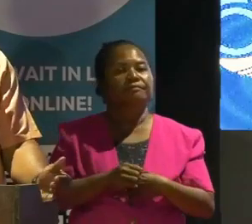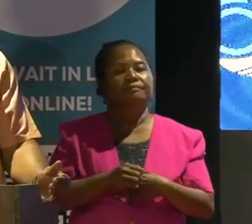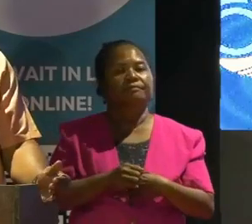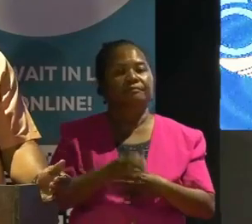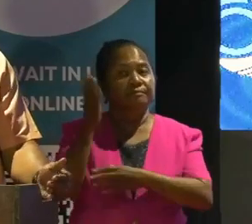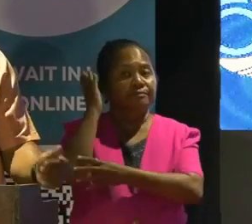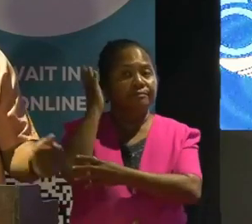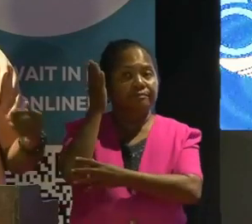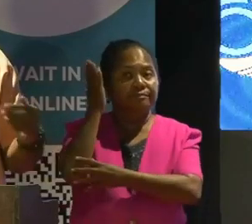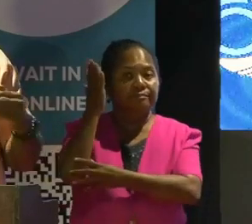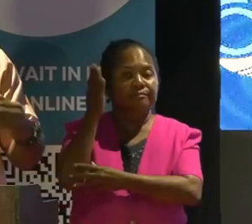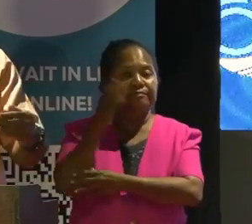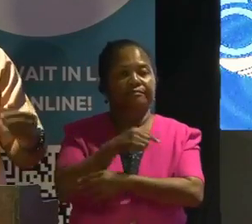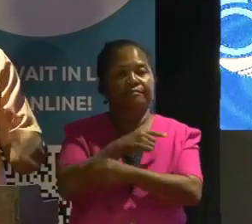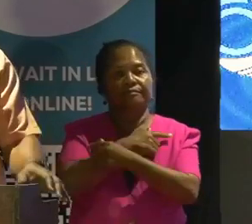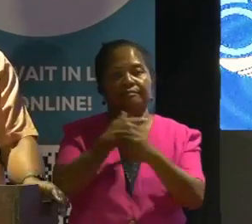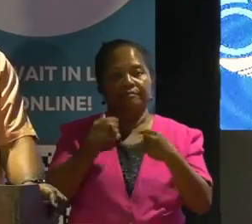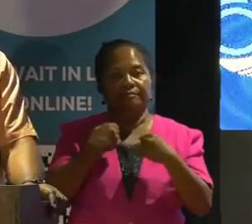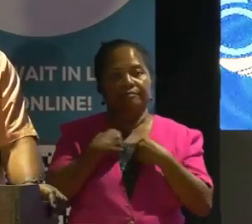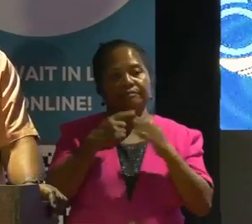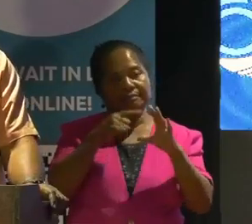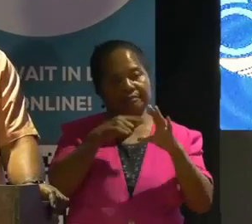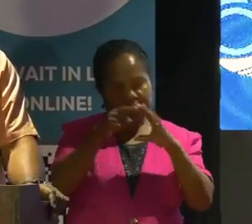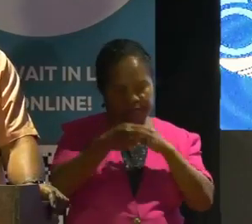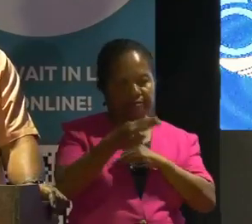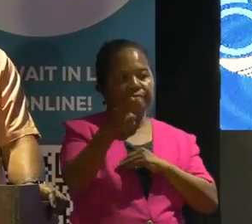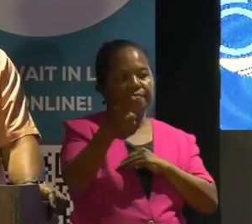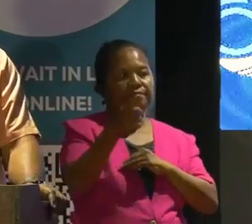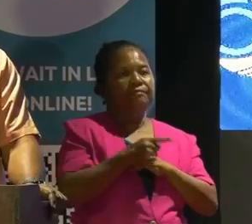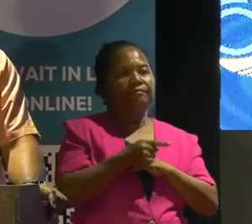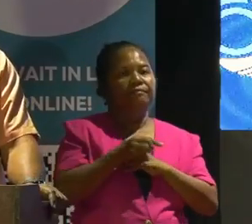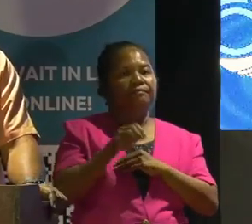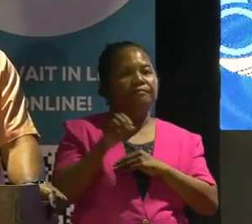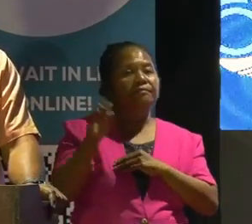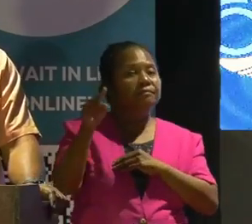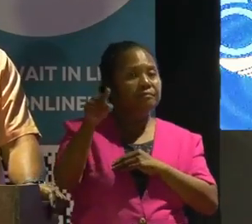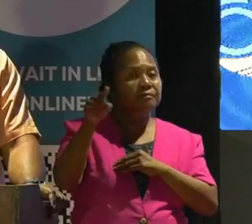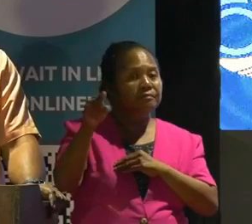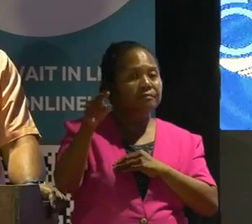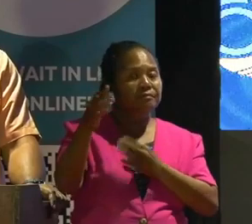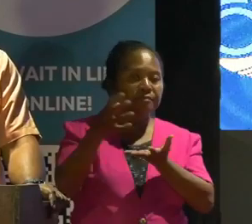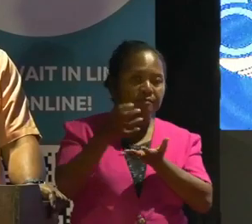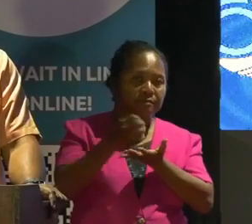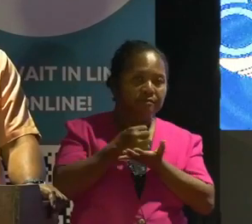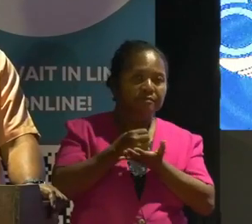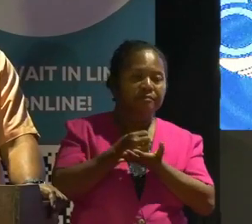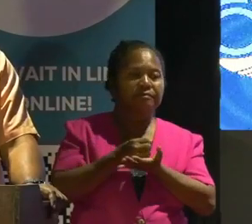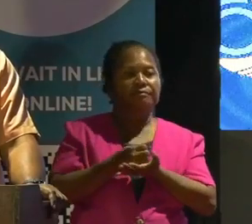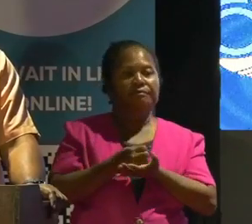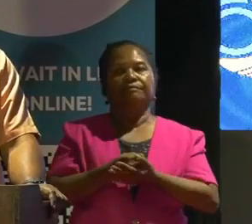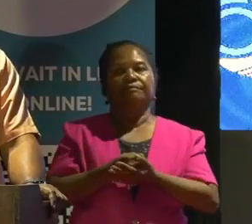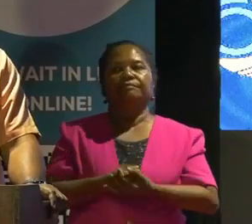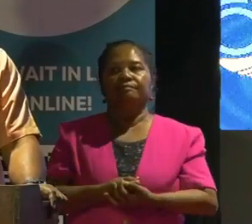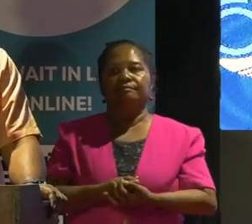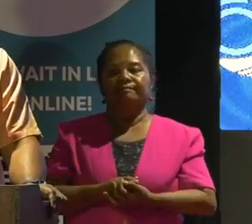the presentations, we will email them to you, to your email address upon your request.